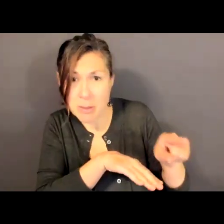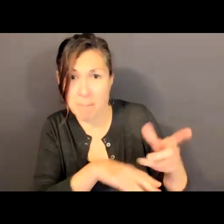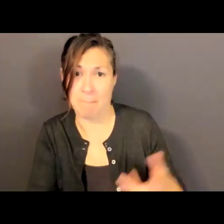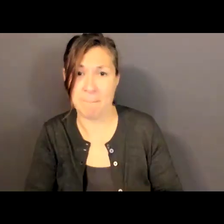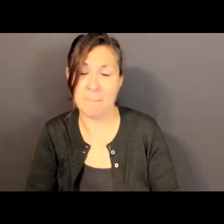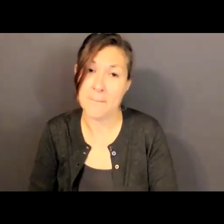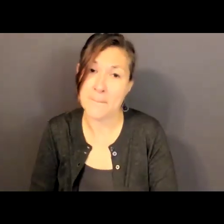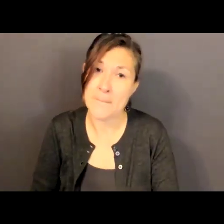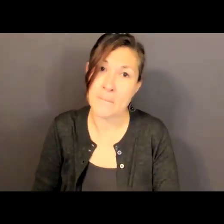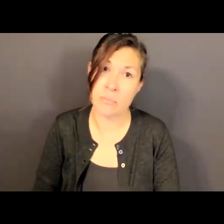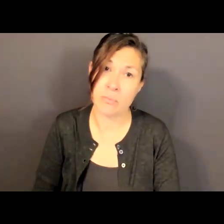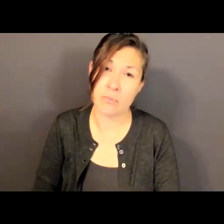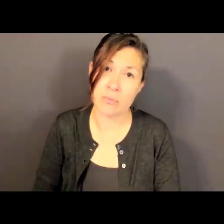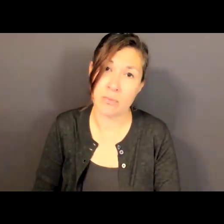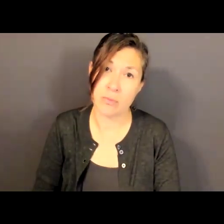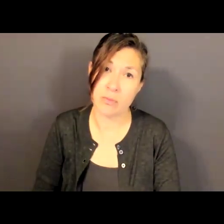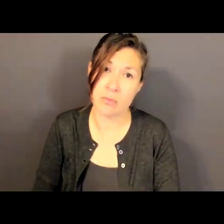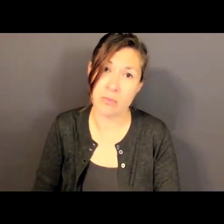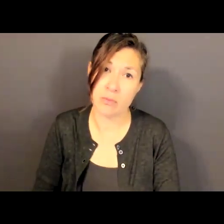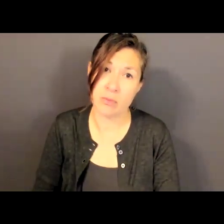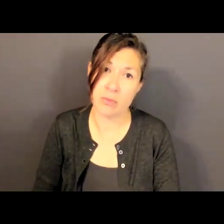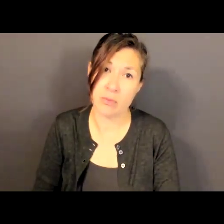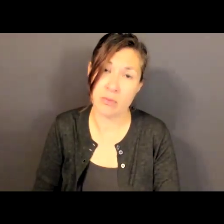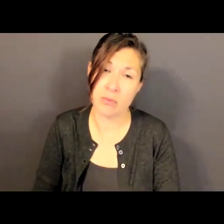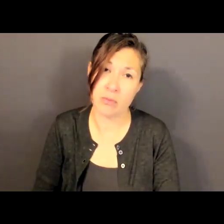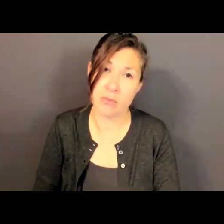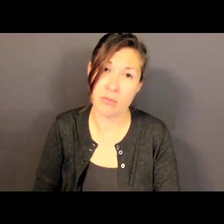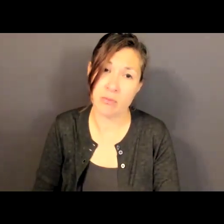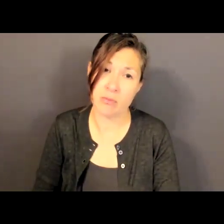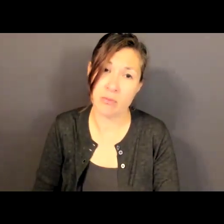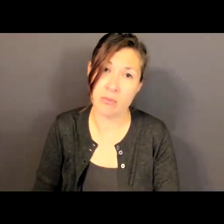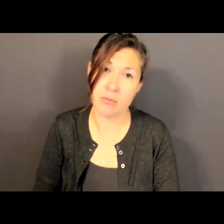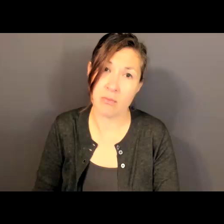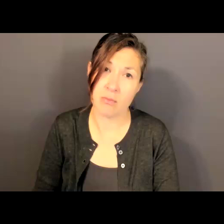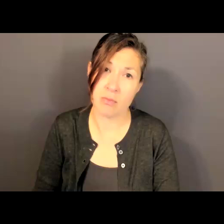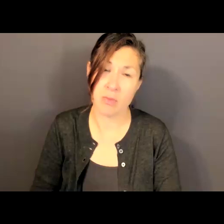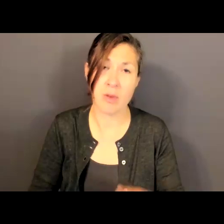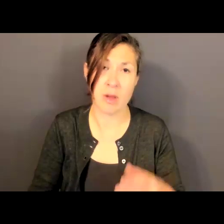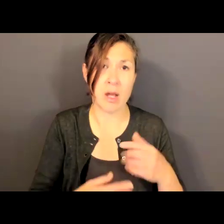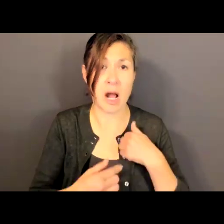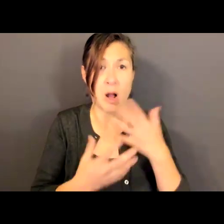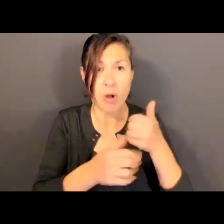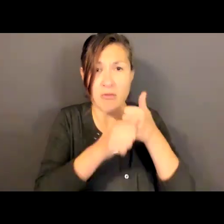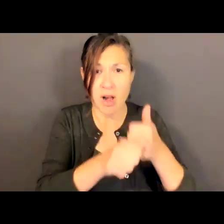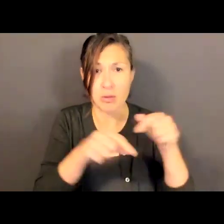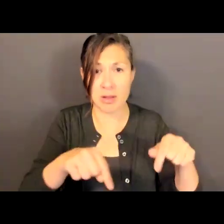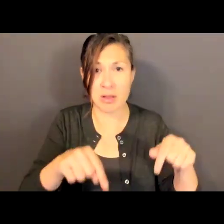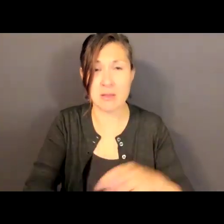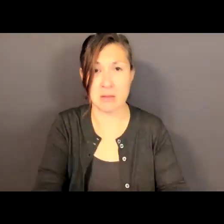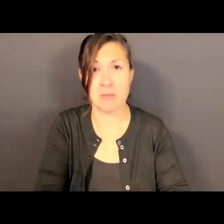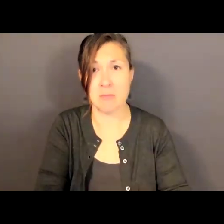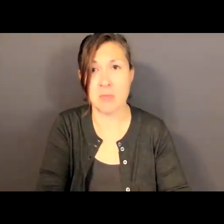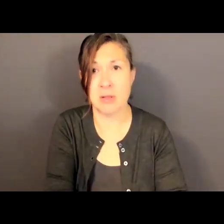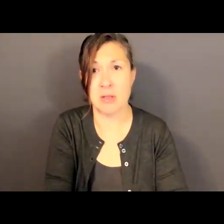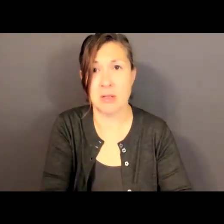And make sure that I work, make sure that I follow with you, because